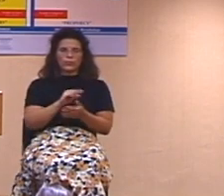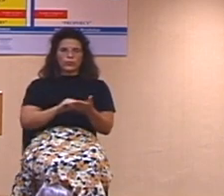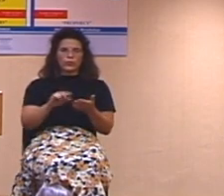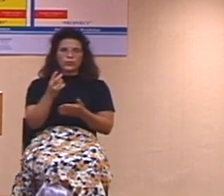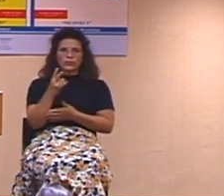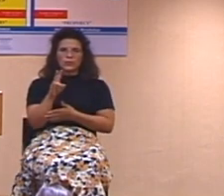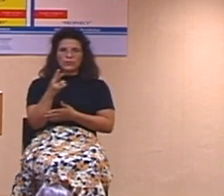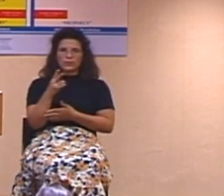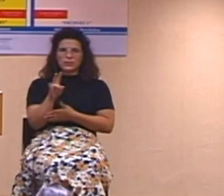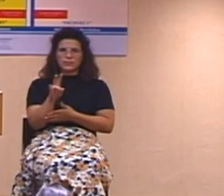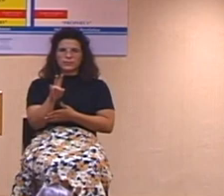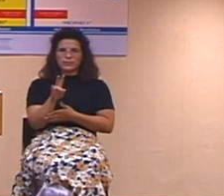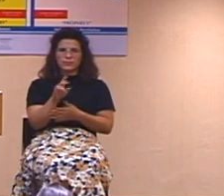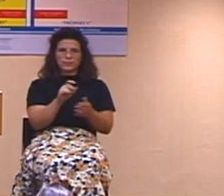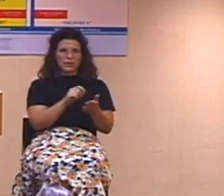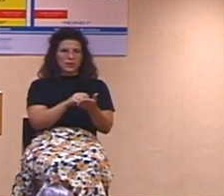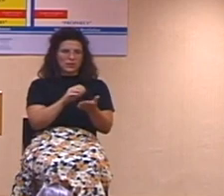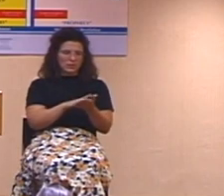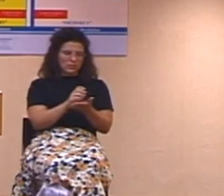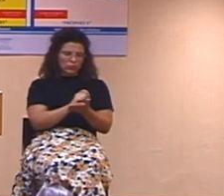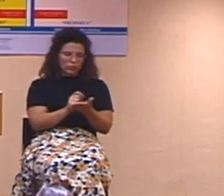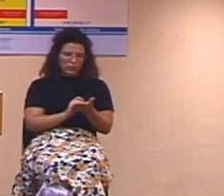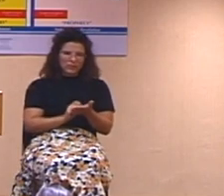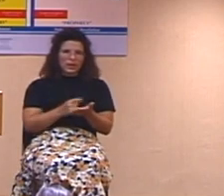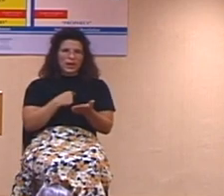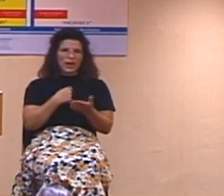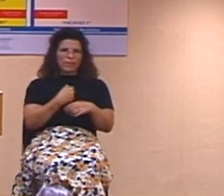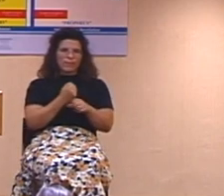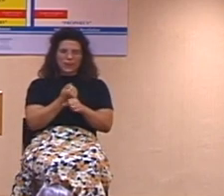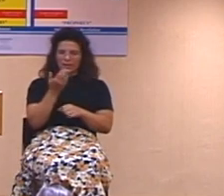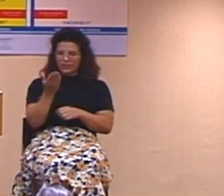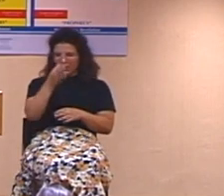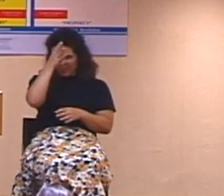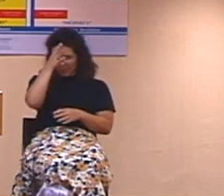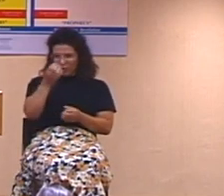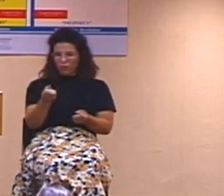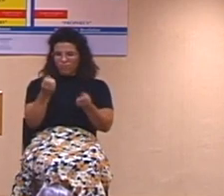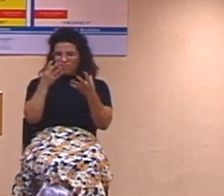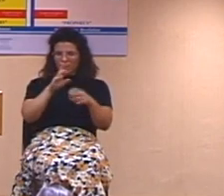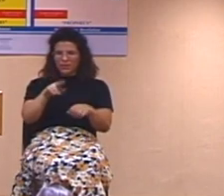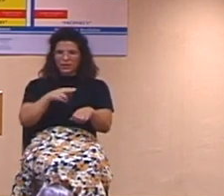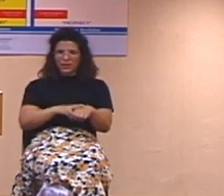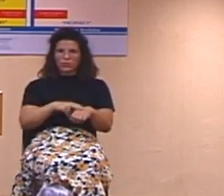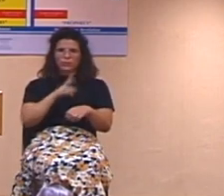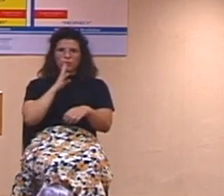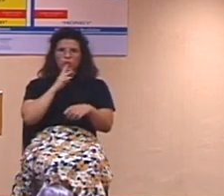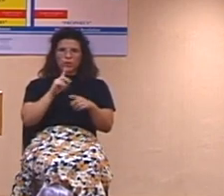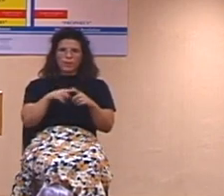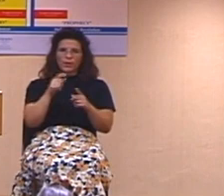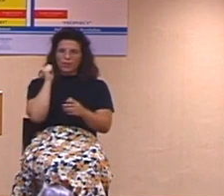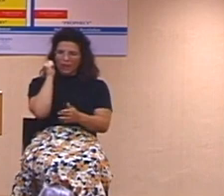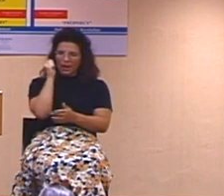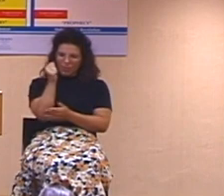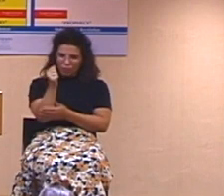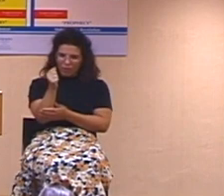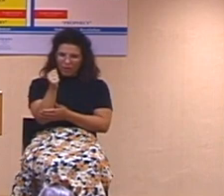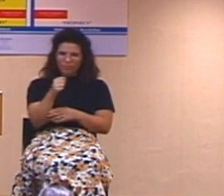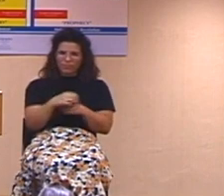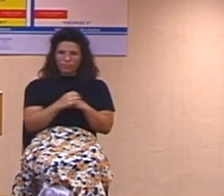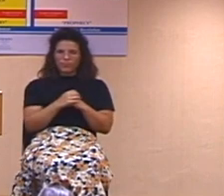17, as it is written, I have made thee a father of many nations. So, been talking about Abraham,